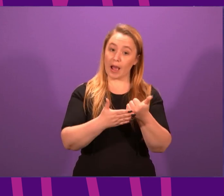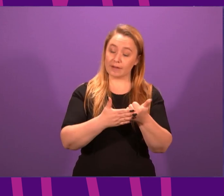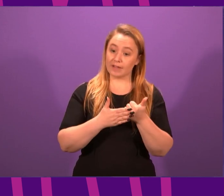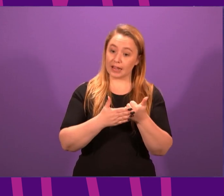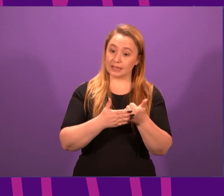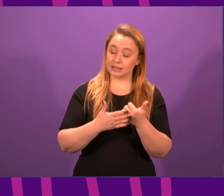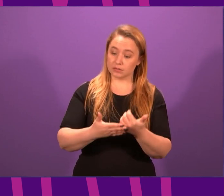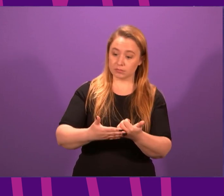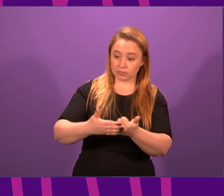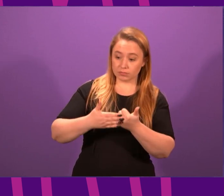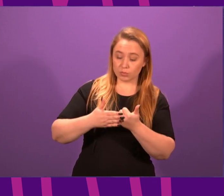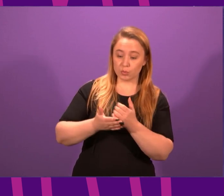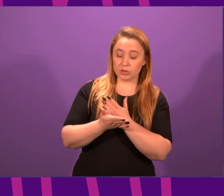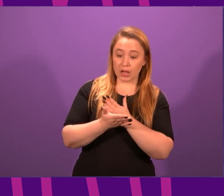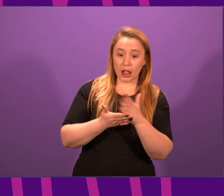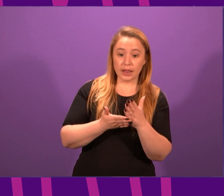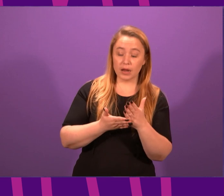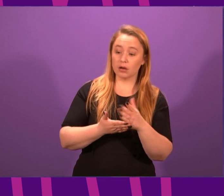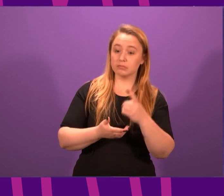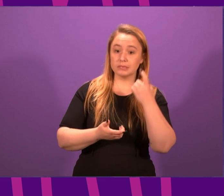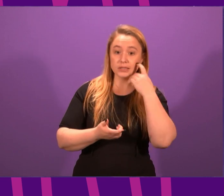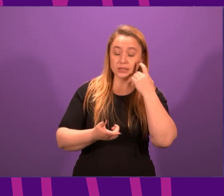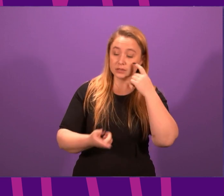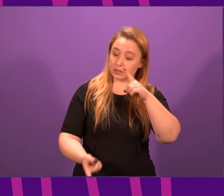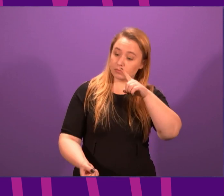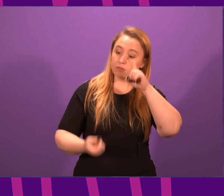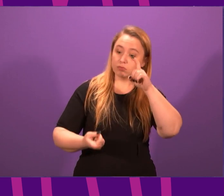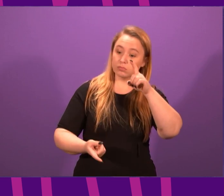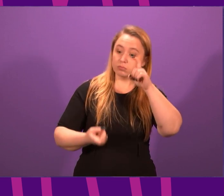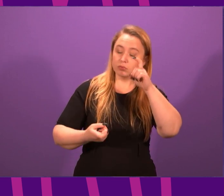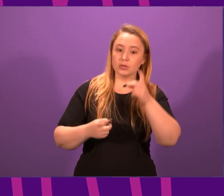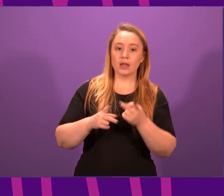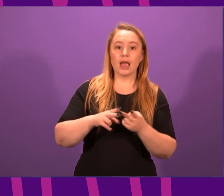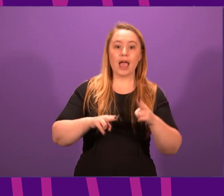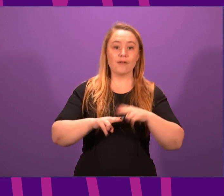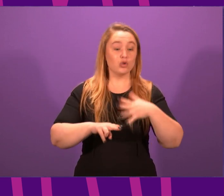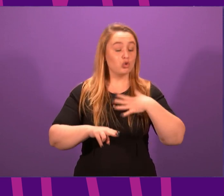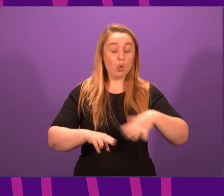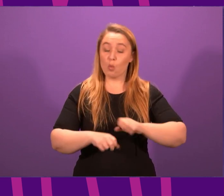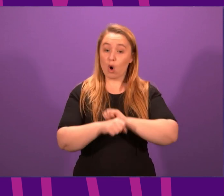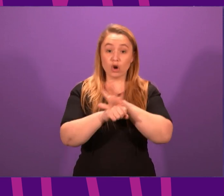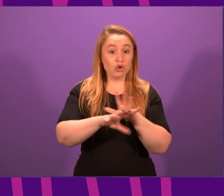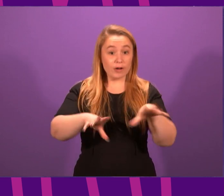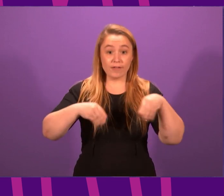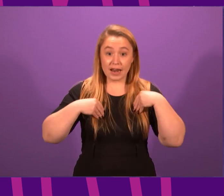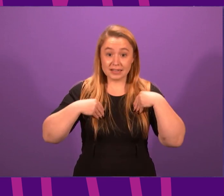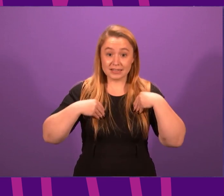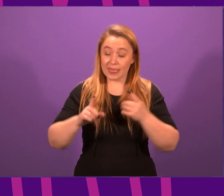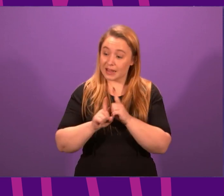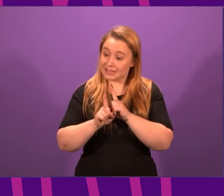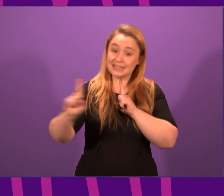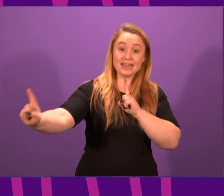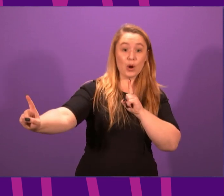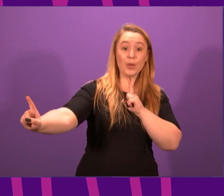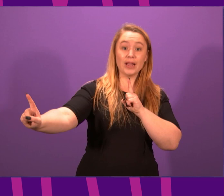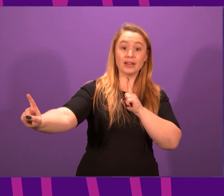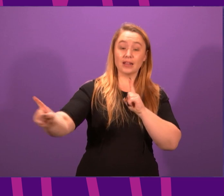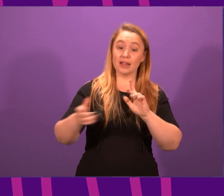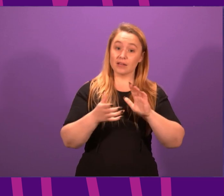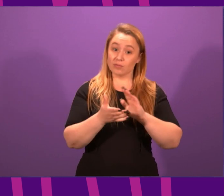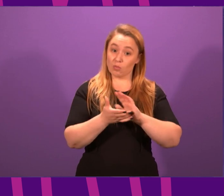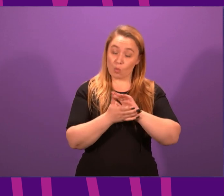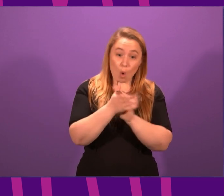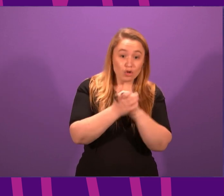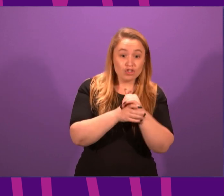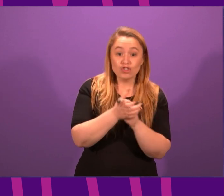was clear and easy to understand. If you don't want to catch the virus, stay away from other people, keep your hands